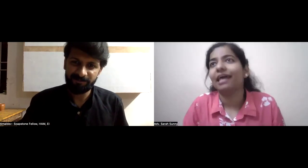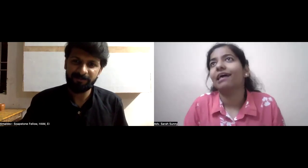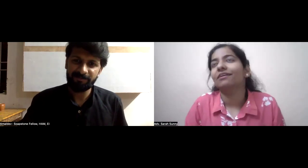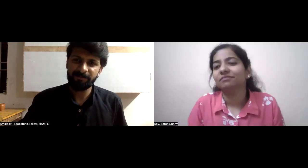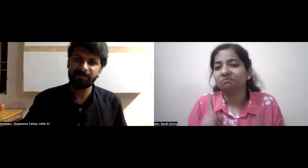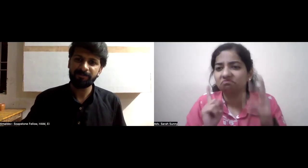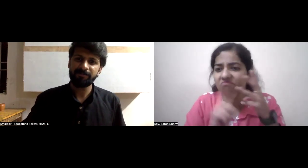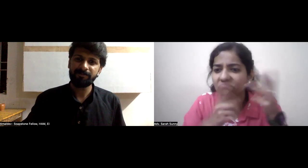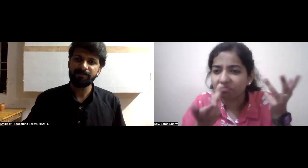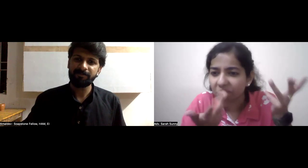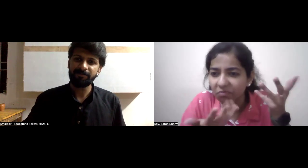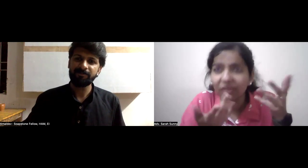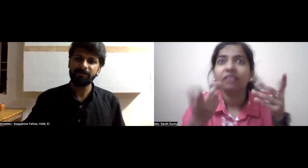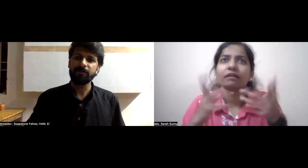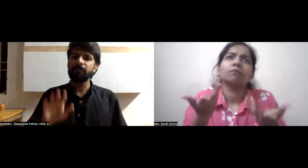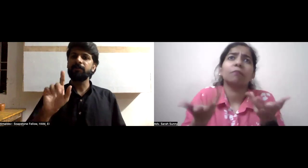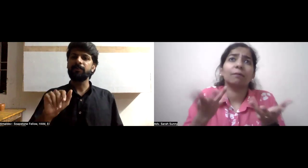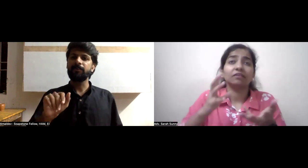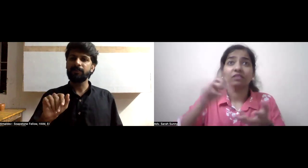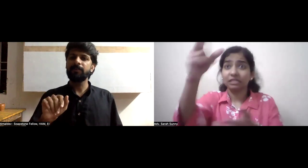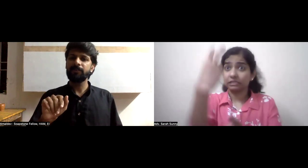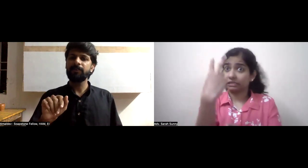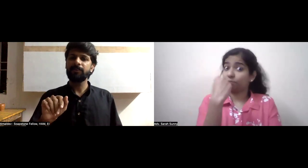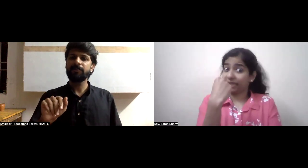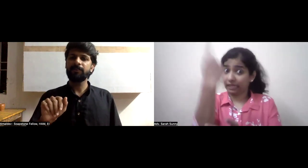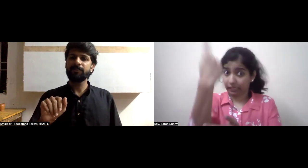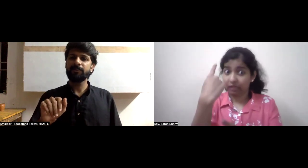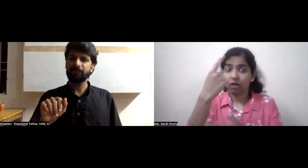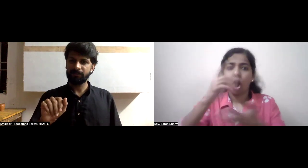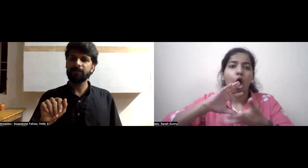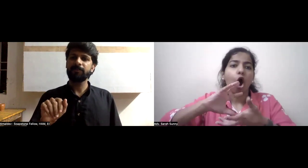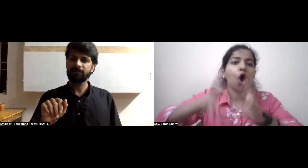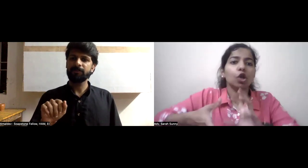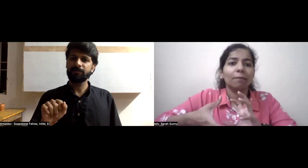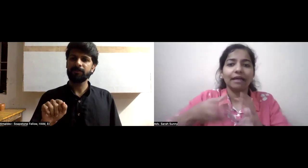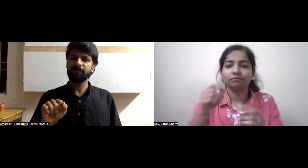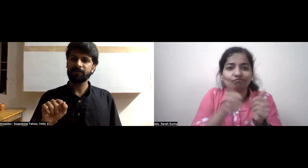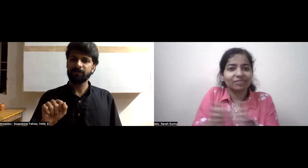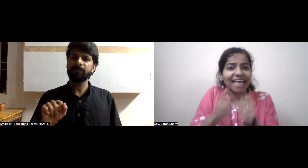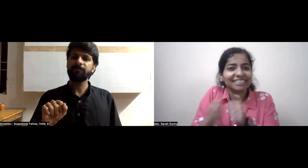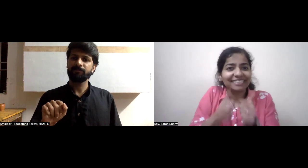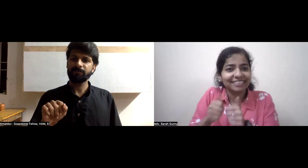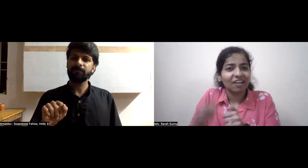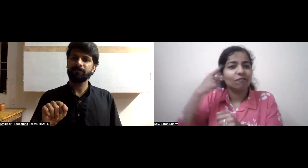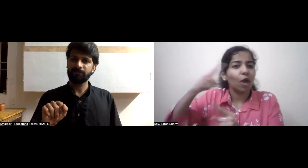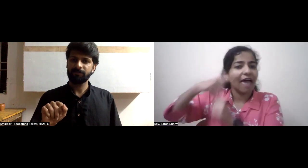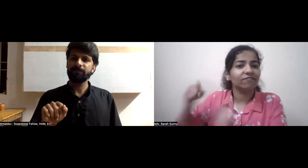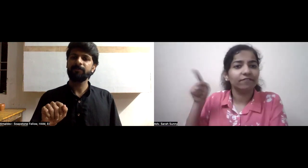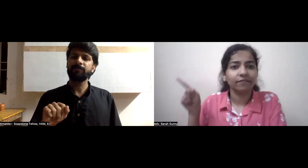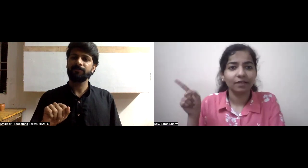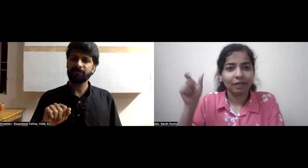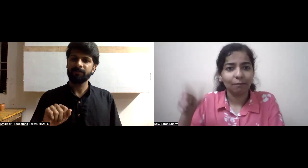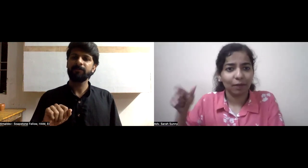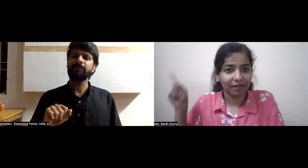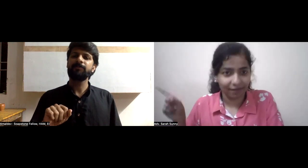compatible with, someone that I can, gel with.